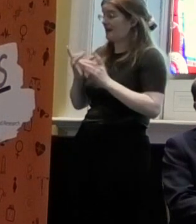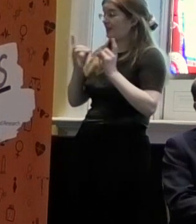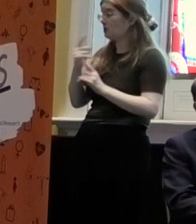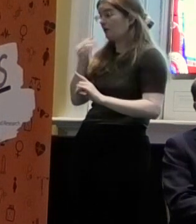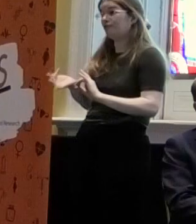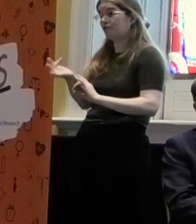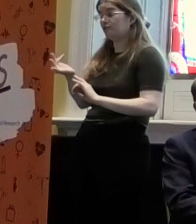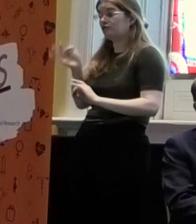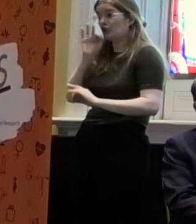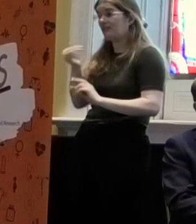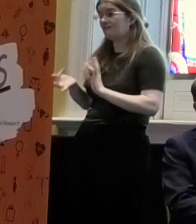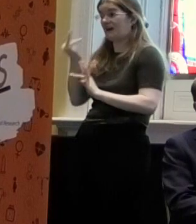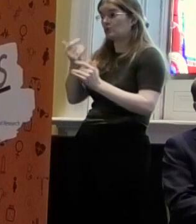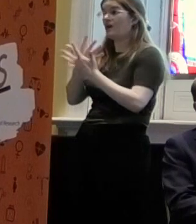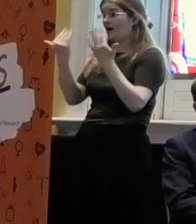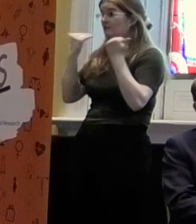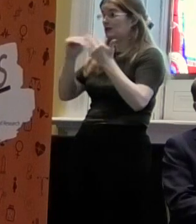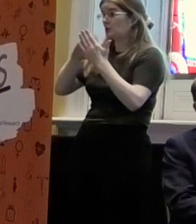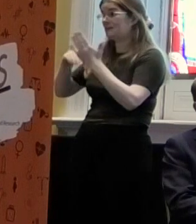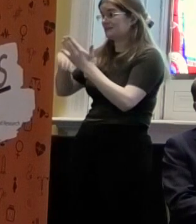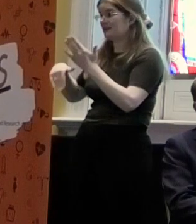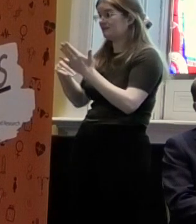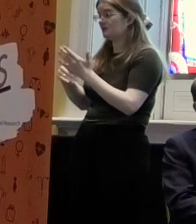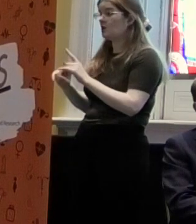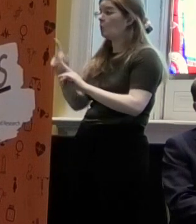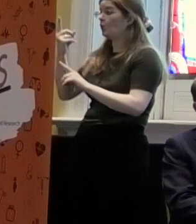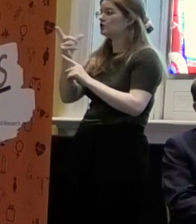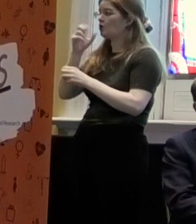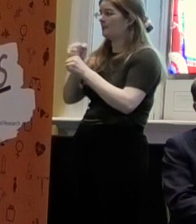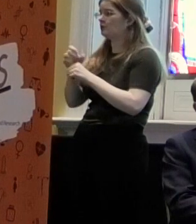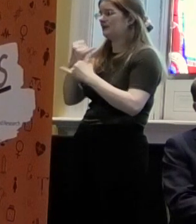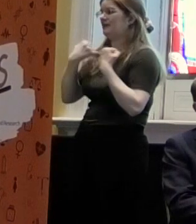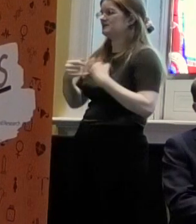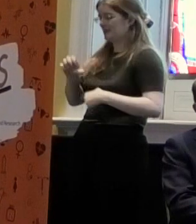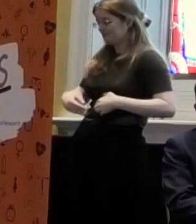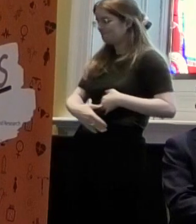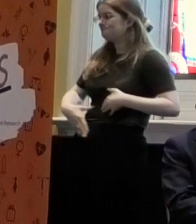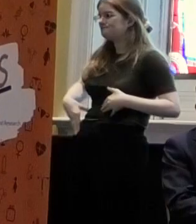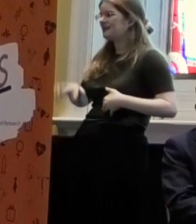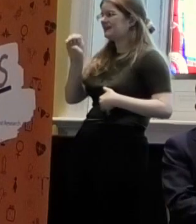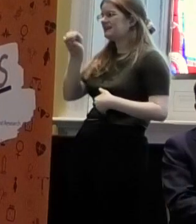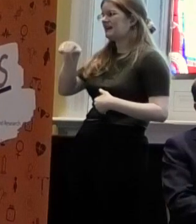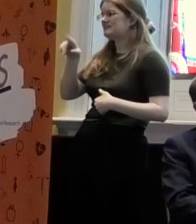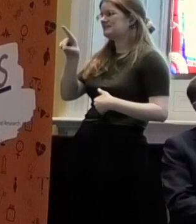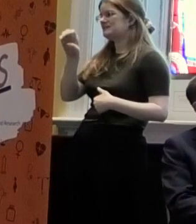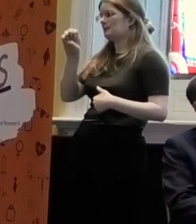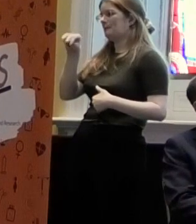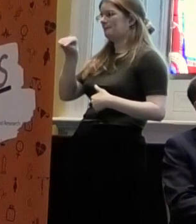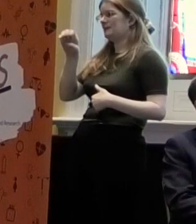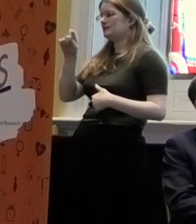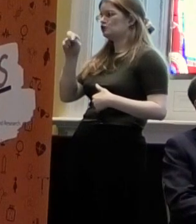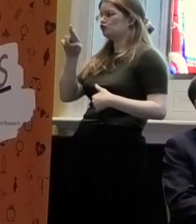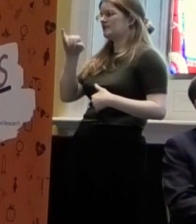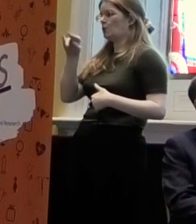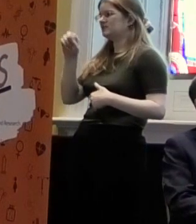very big gaps in OECD countries. One of those actually is in endometriosis, which is, maybe, Cliona, you can explain to us a little